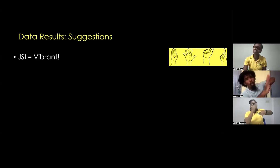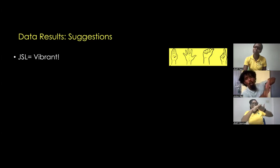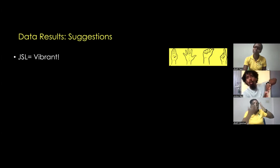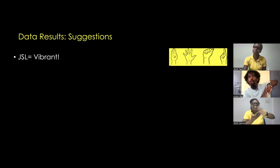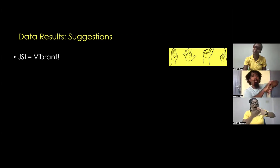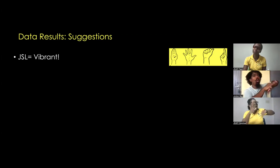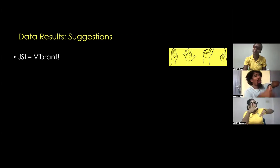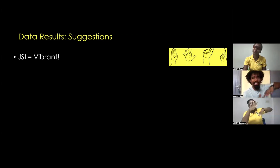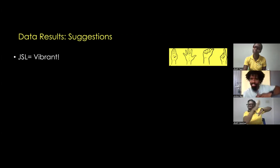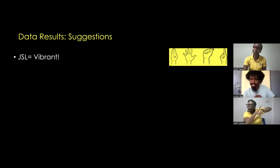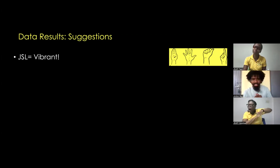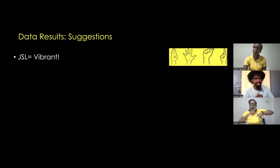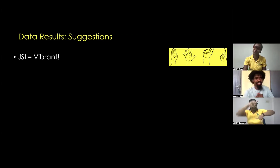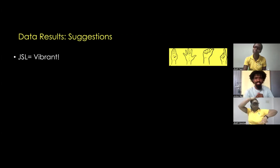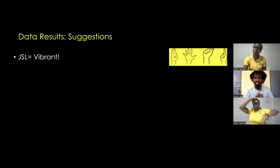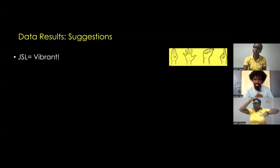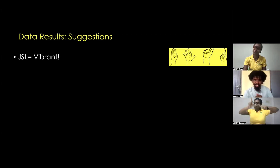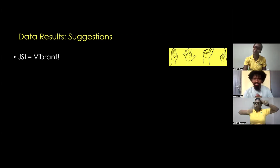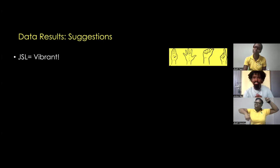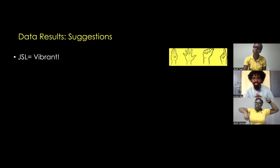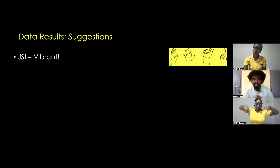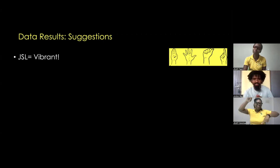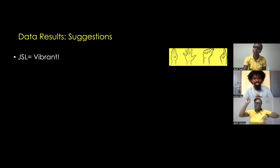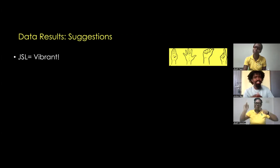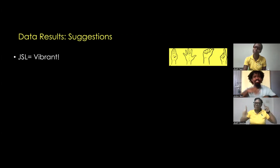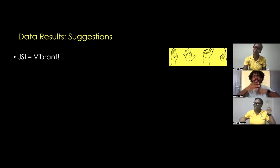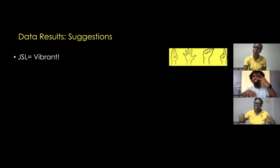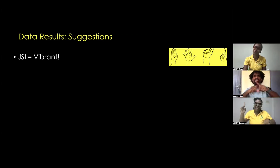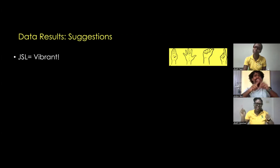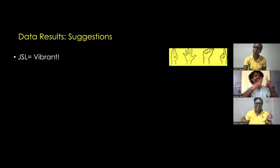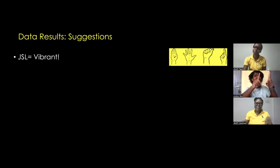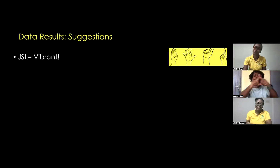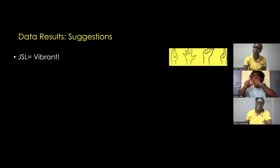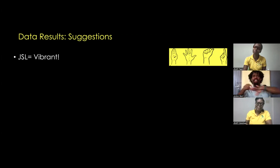some learn from school, some learn from the community, but it's just variations.